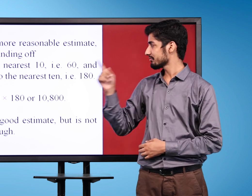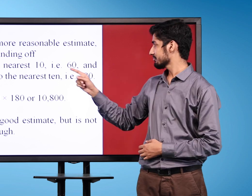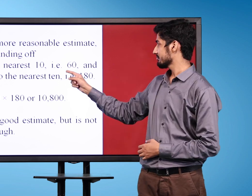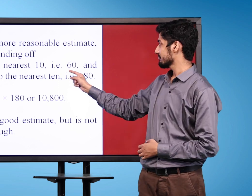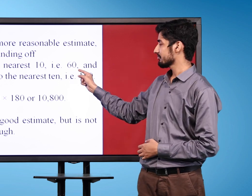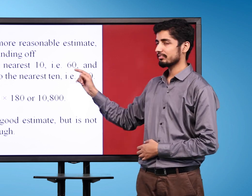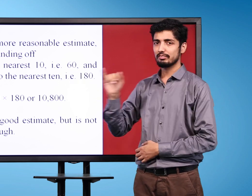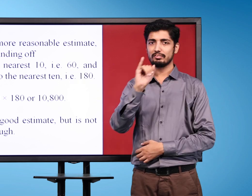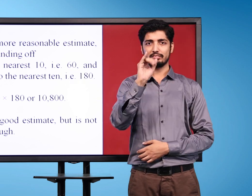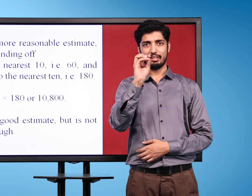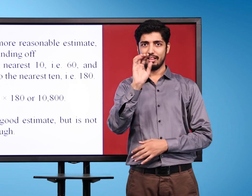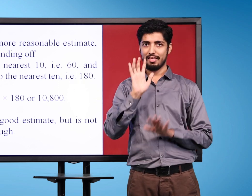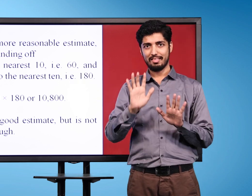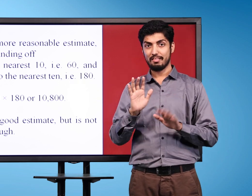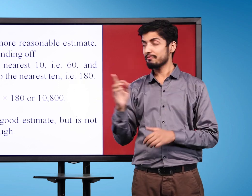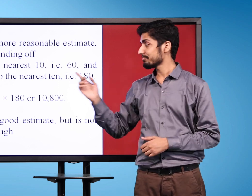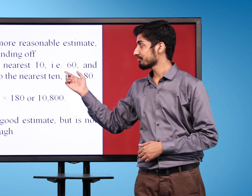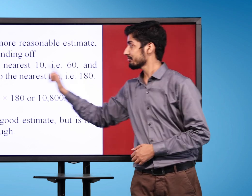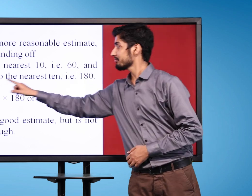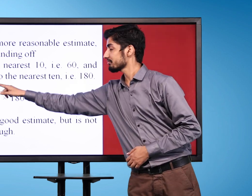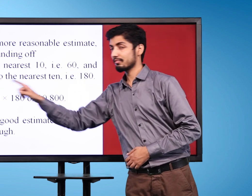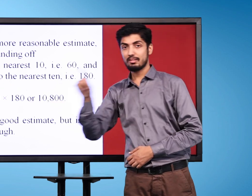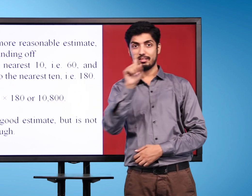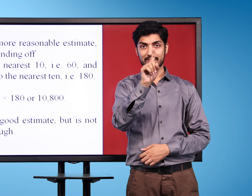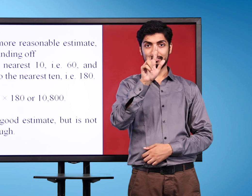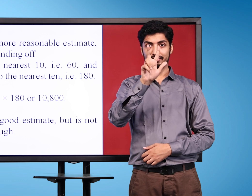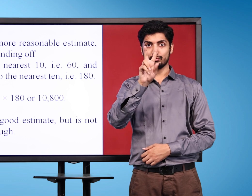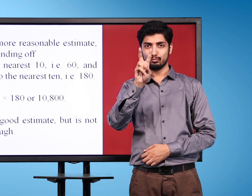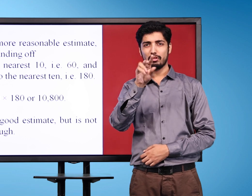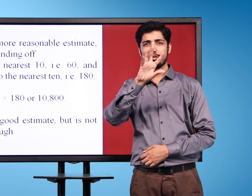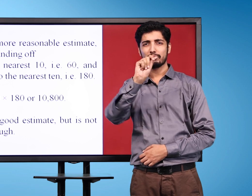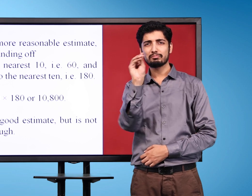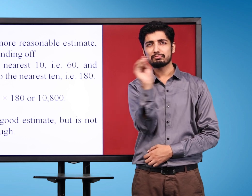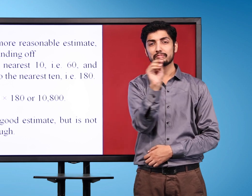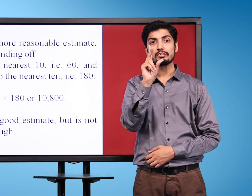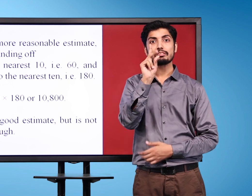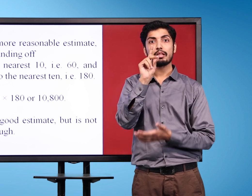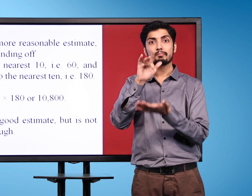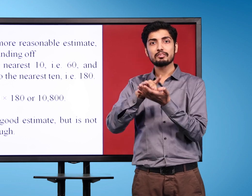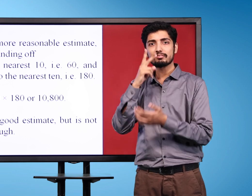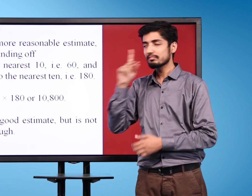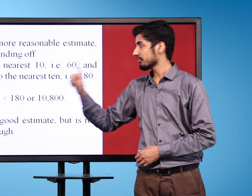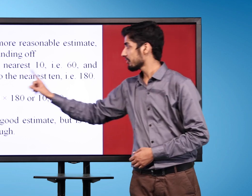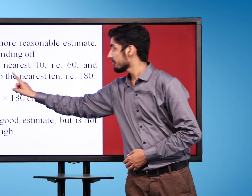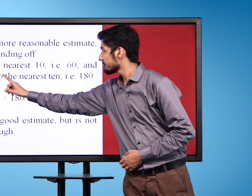That is 60. And also 182 to the nearest 10. That is